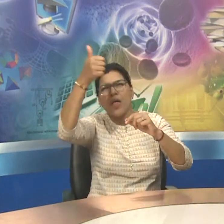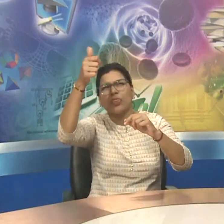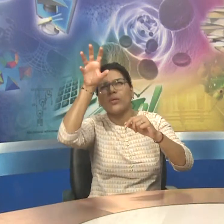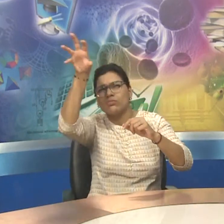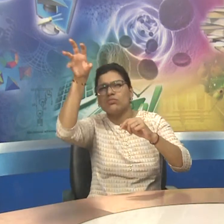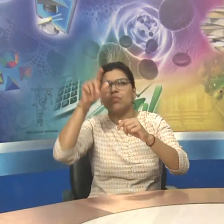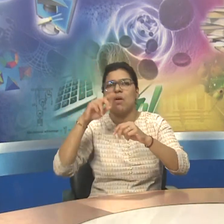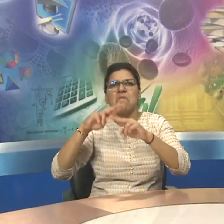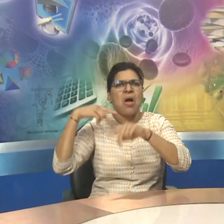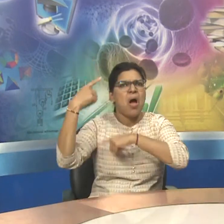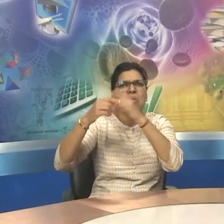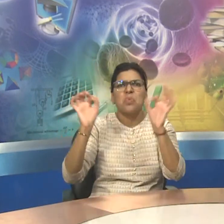for the